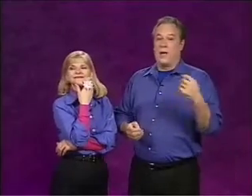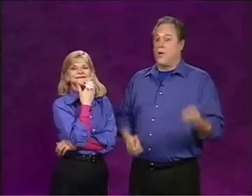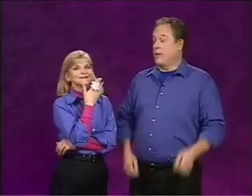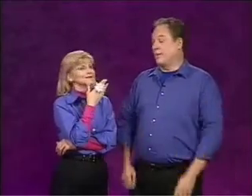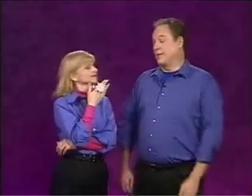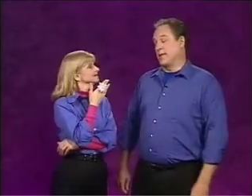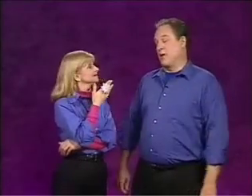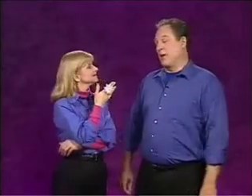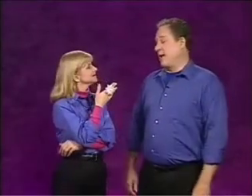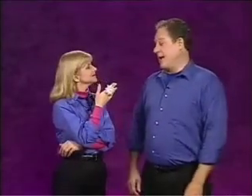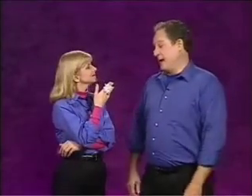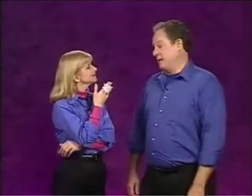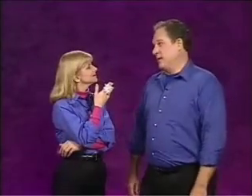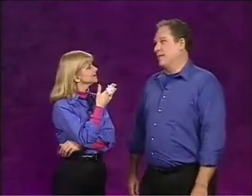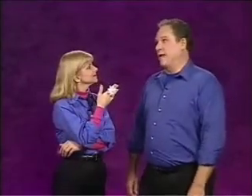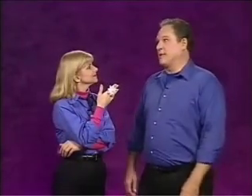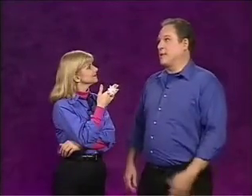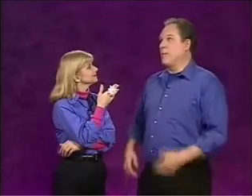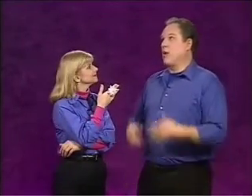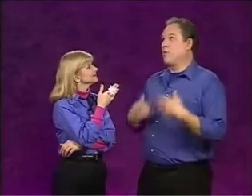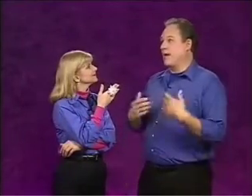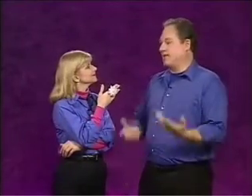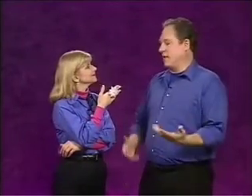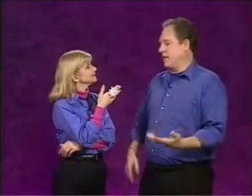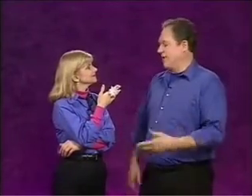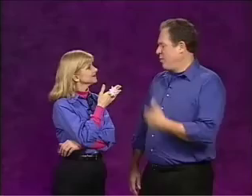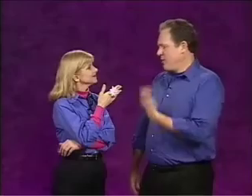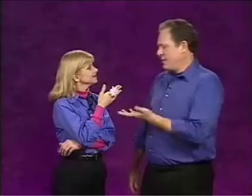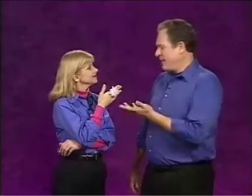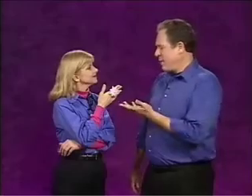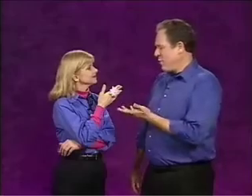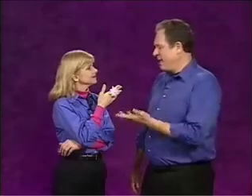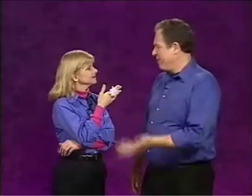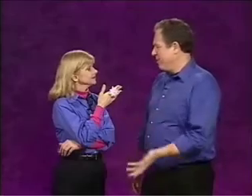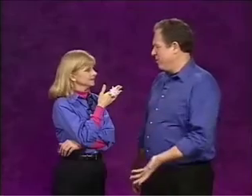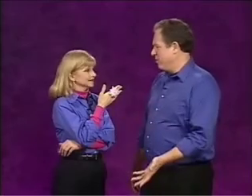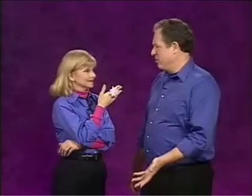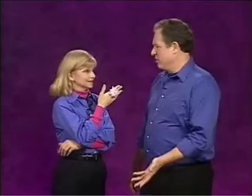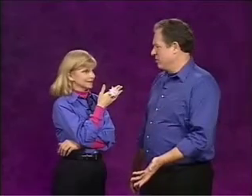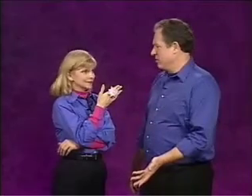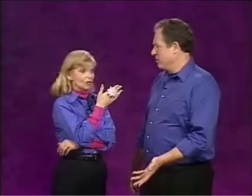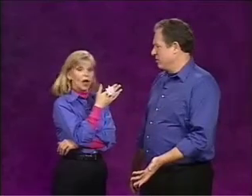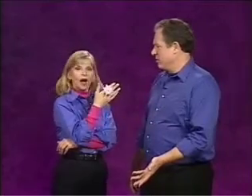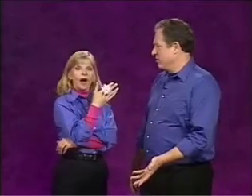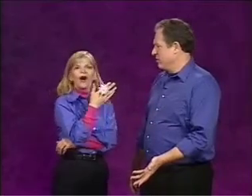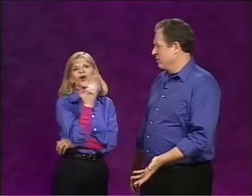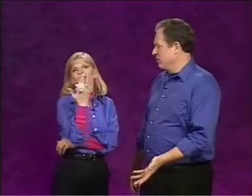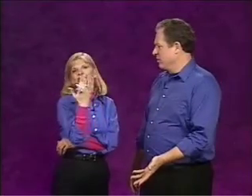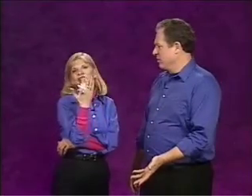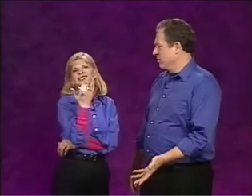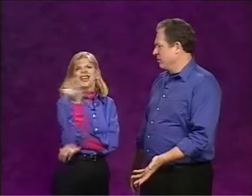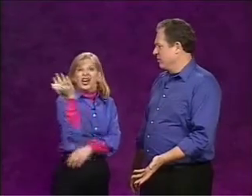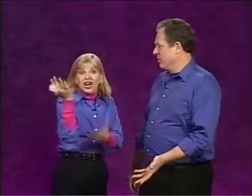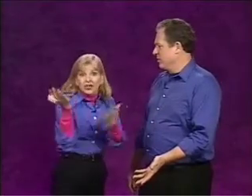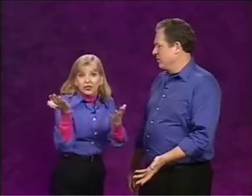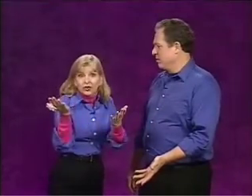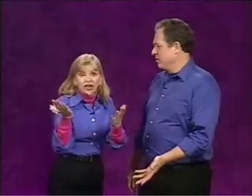know I'm going to be sorry I asked. In fact, I'm already sorry, but what is that white bow? Oh, this. Nothing